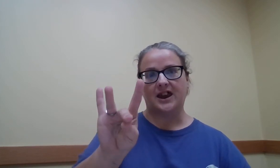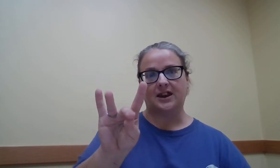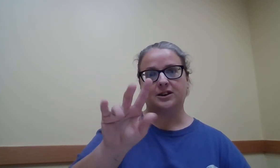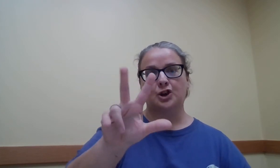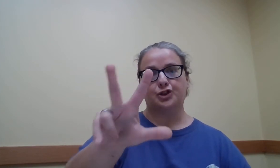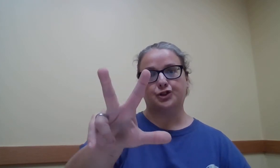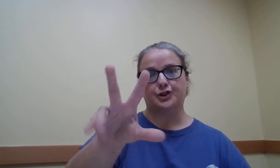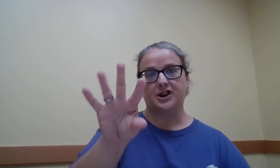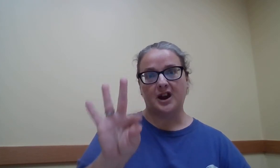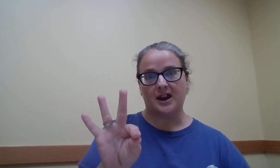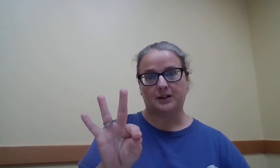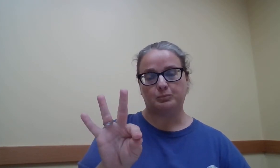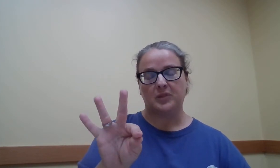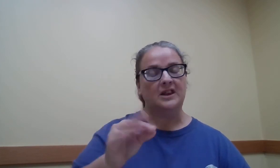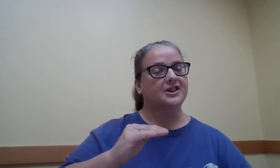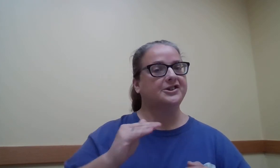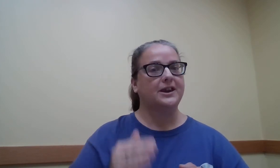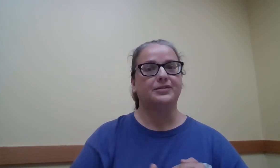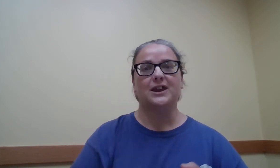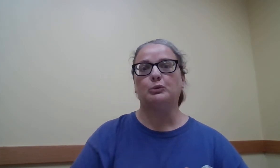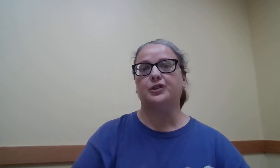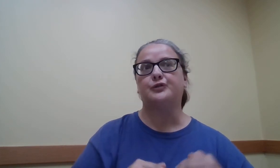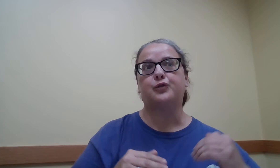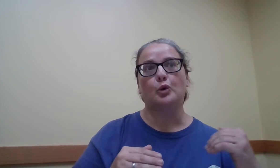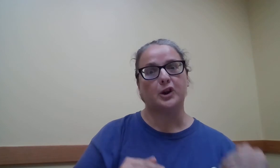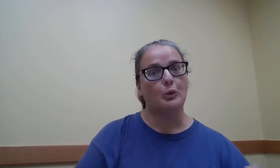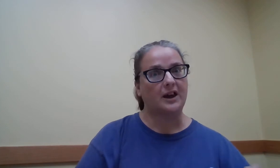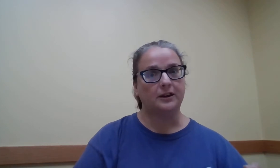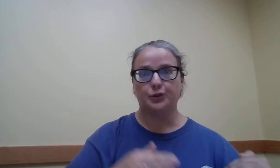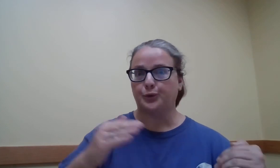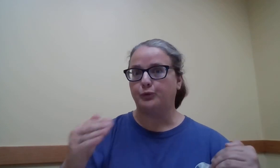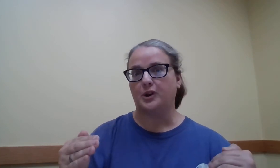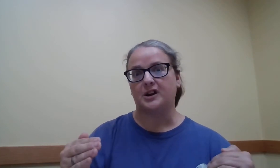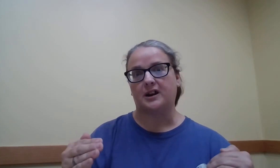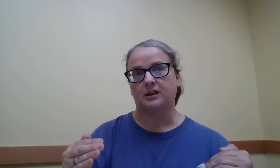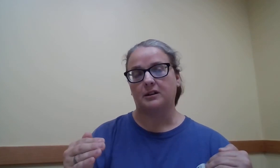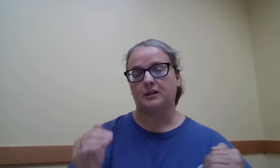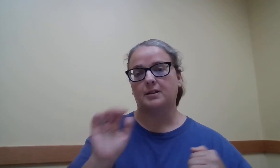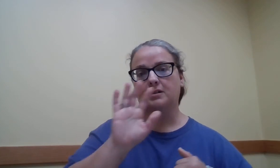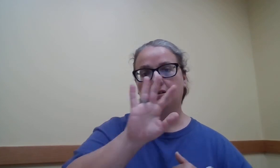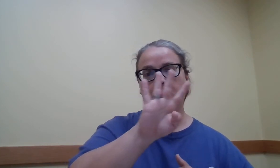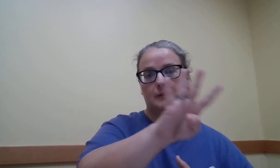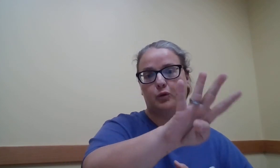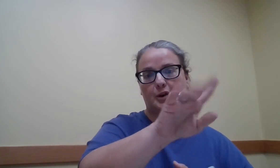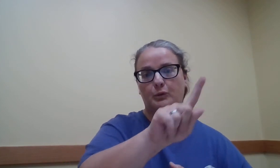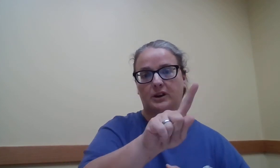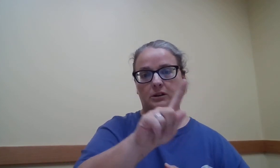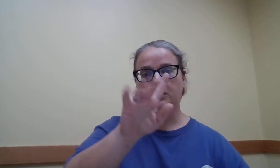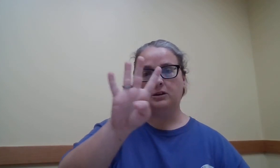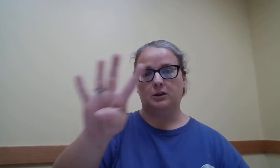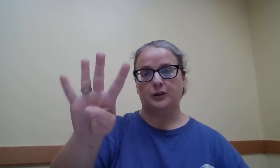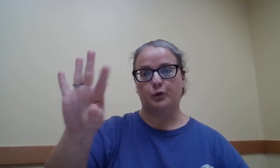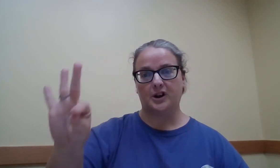38, 39. Same thing with 41 through 49, 41 to